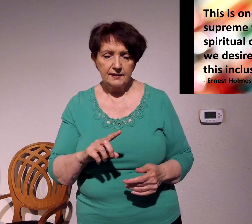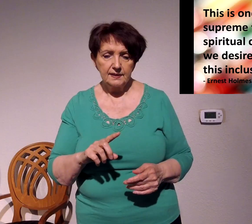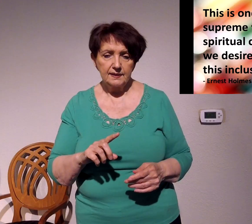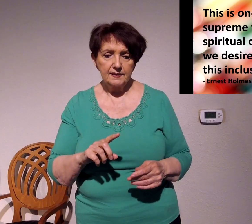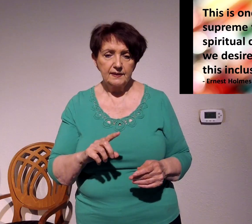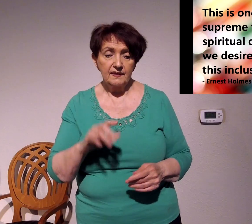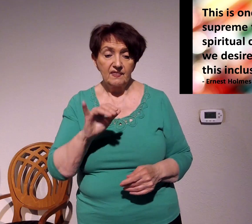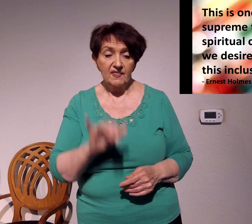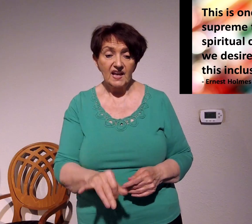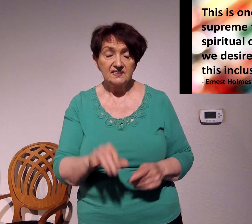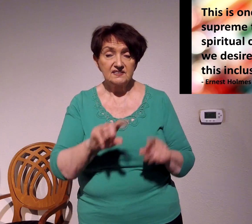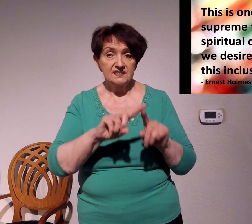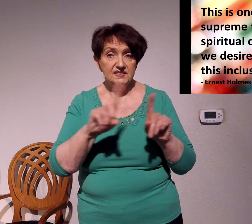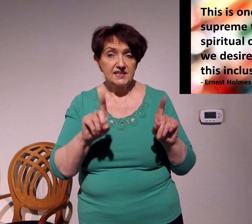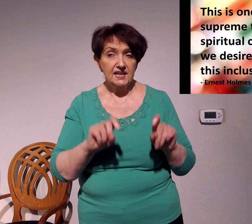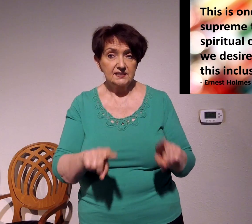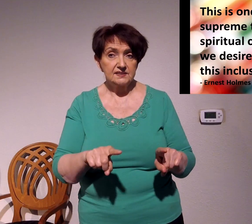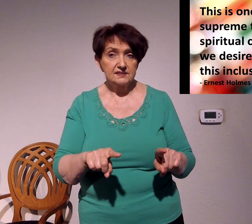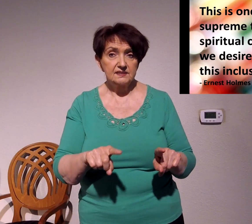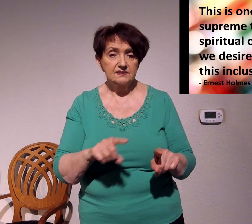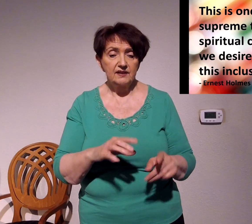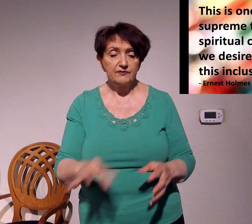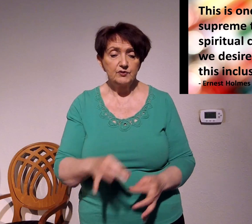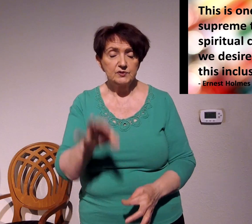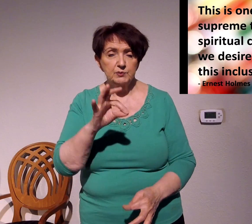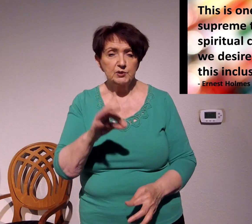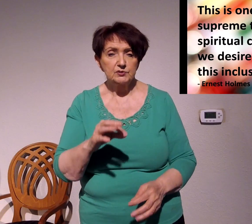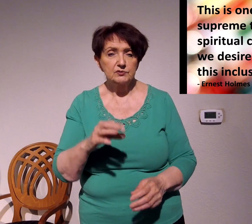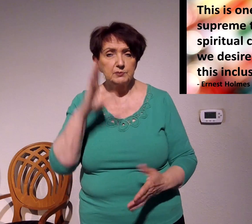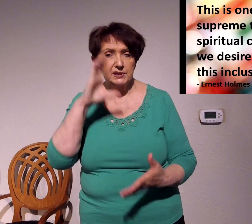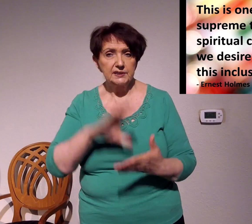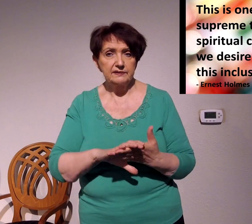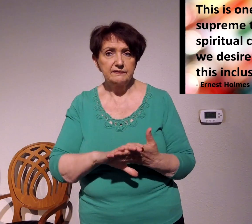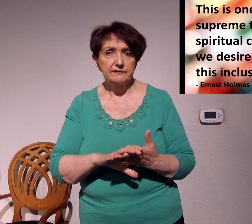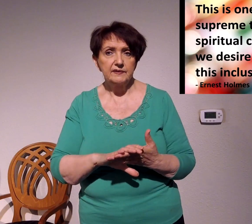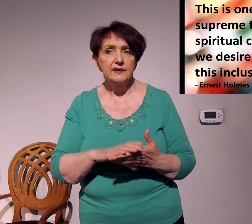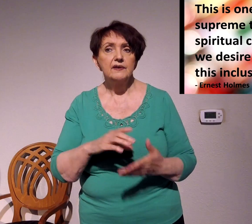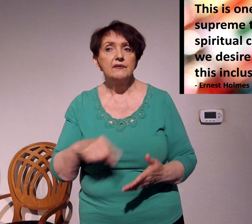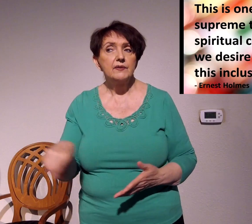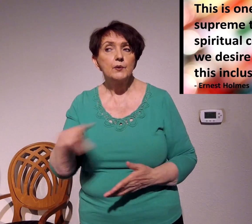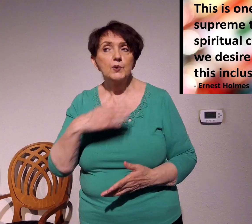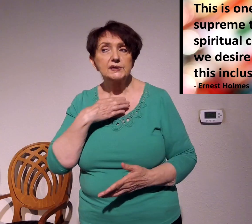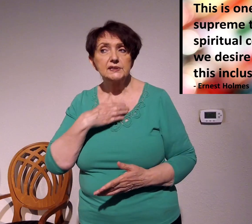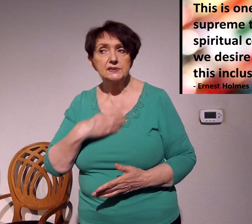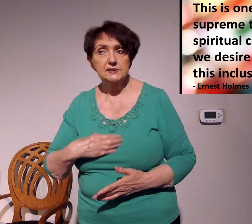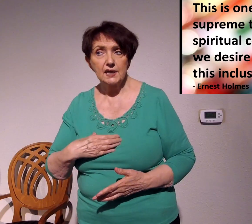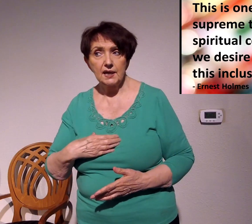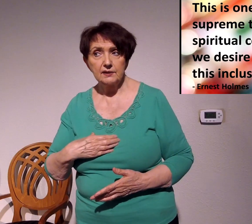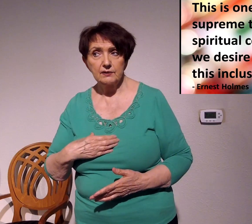tests of our spiritual conviction, that we desire,